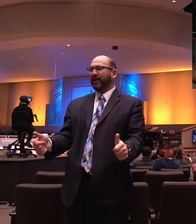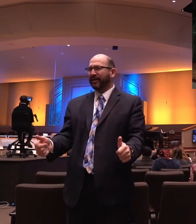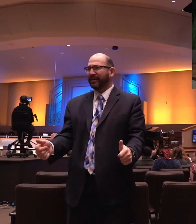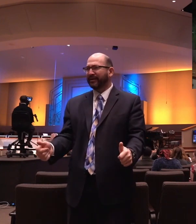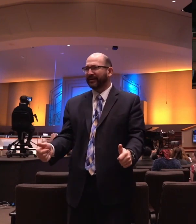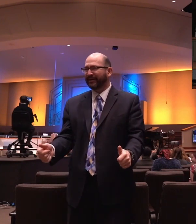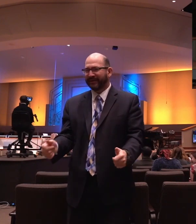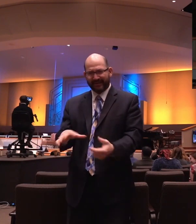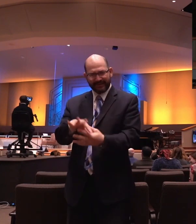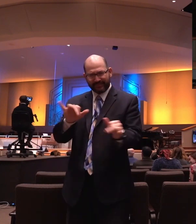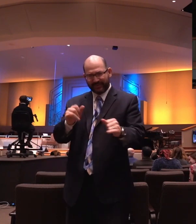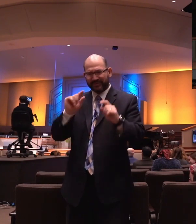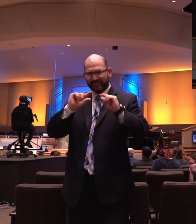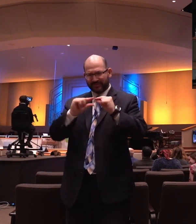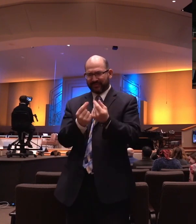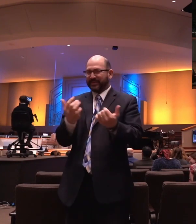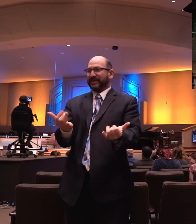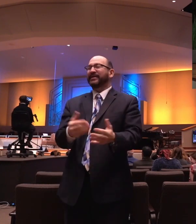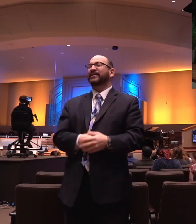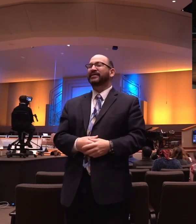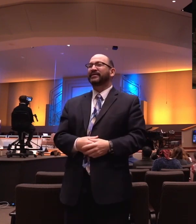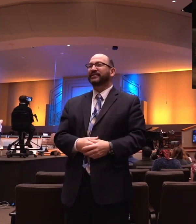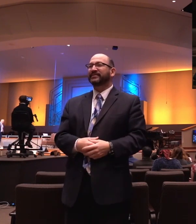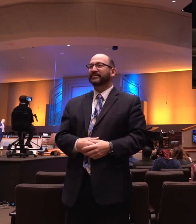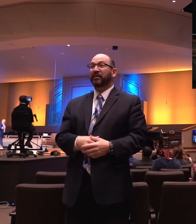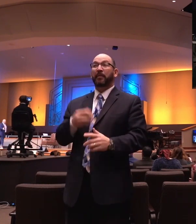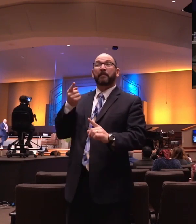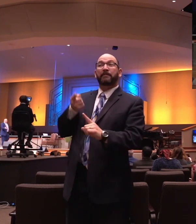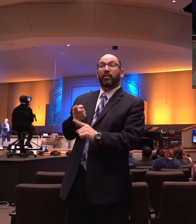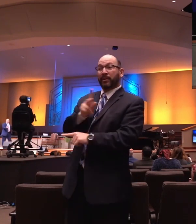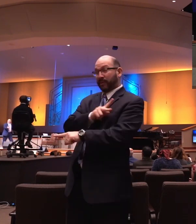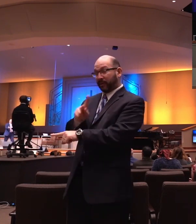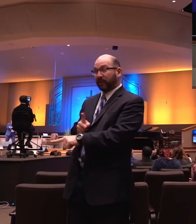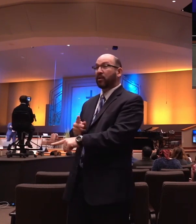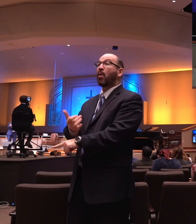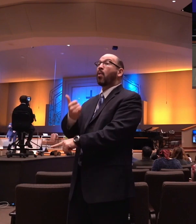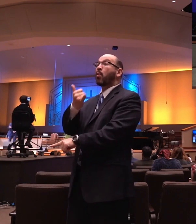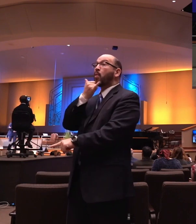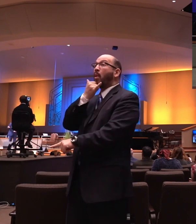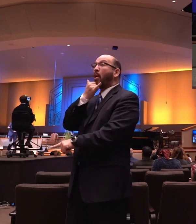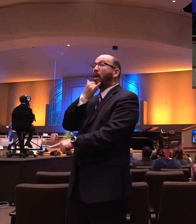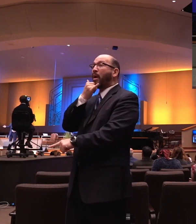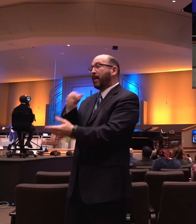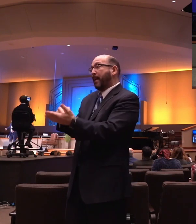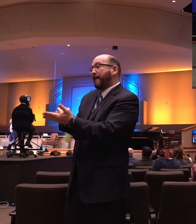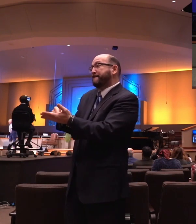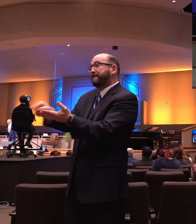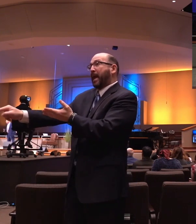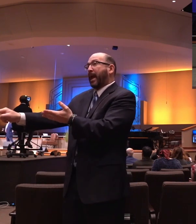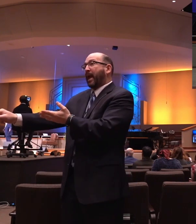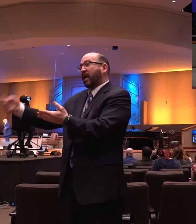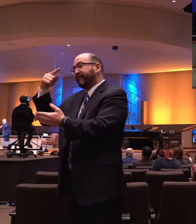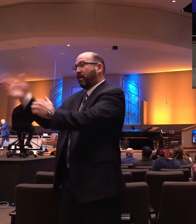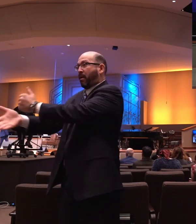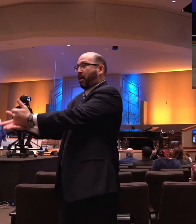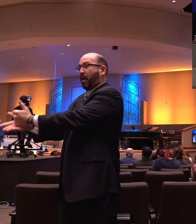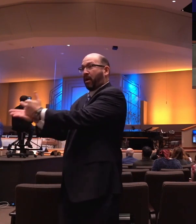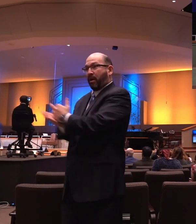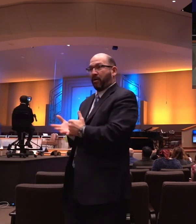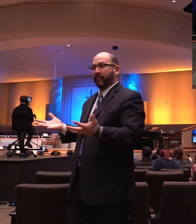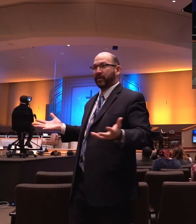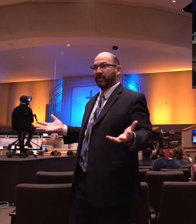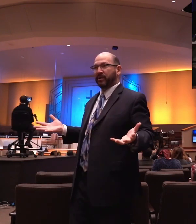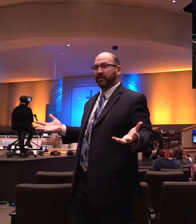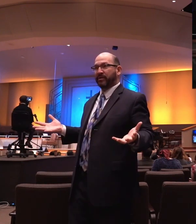Spiritual group here. But so he did wrong, hoping that it would turn out right. Well,